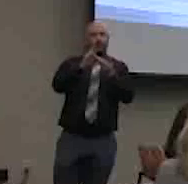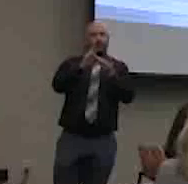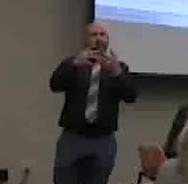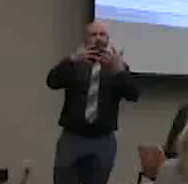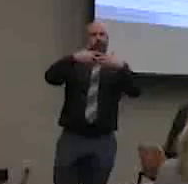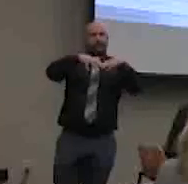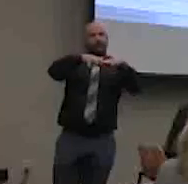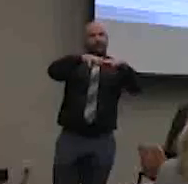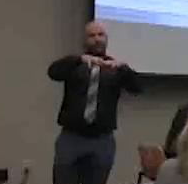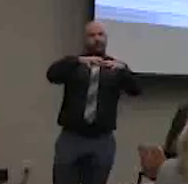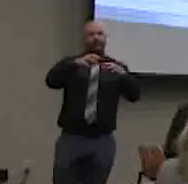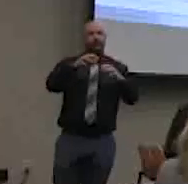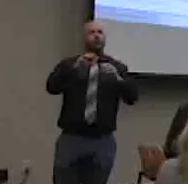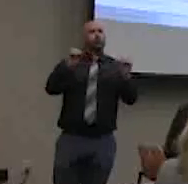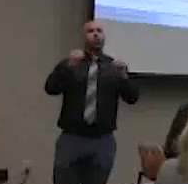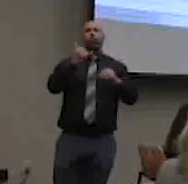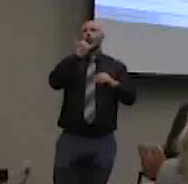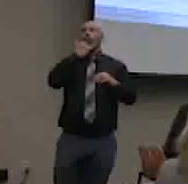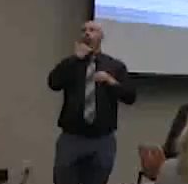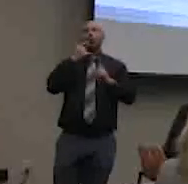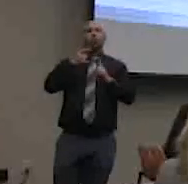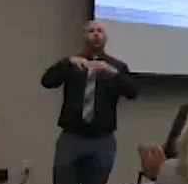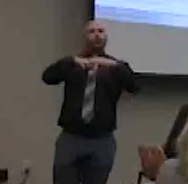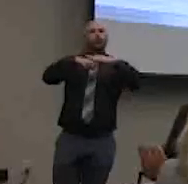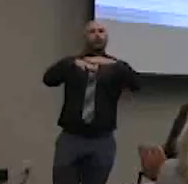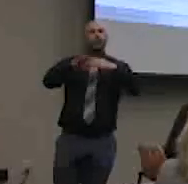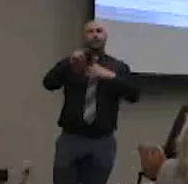entry, but this group can help you point to the right person.